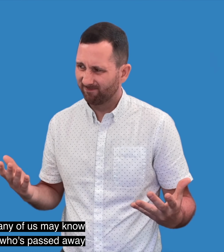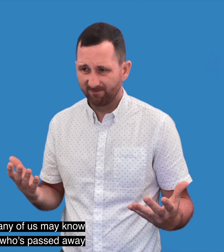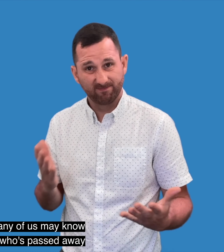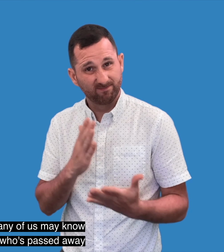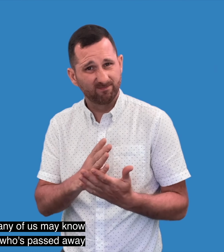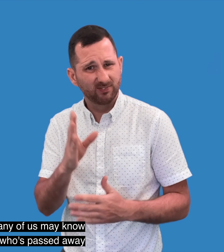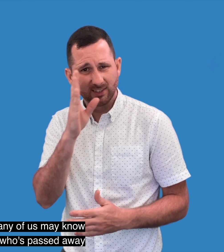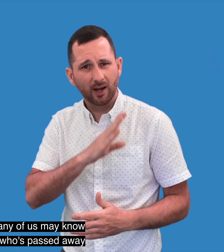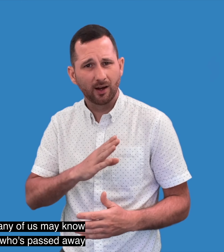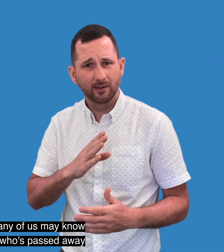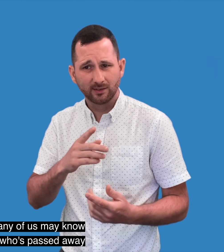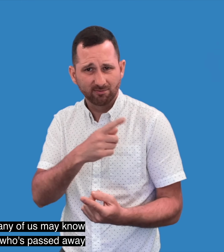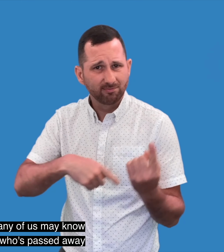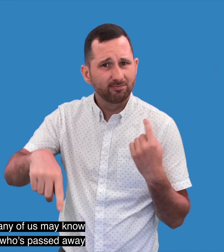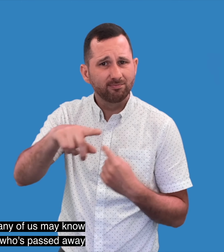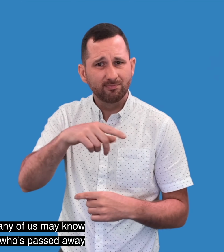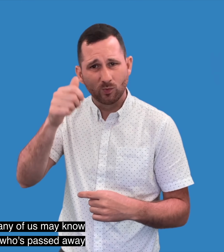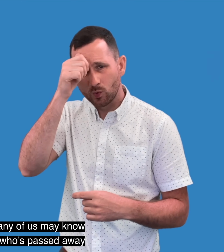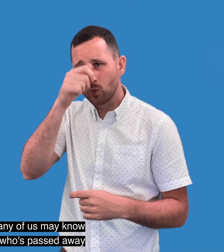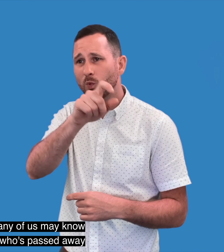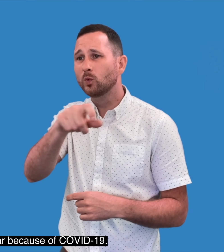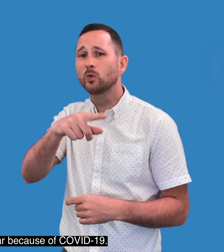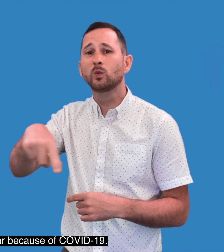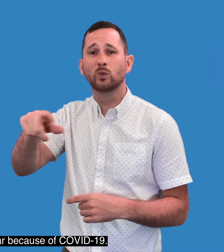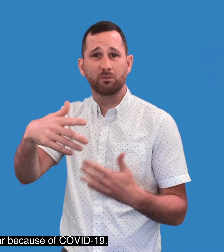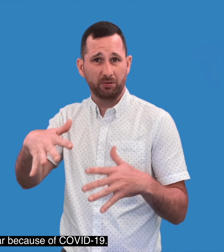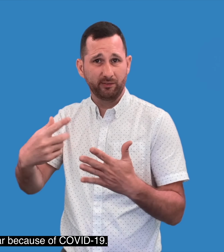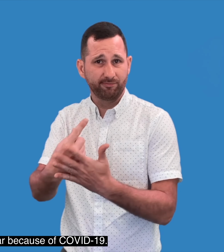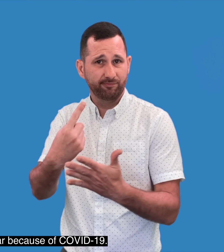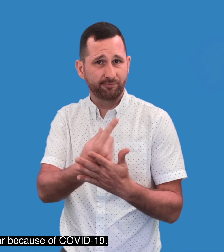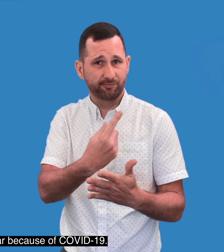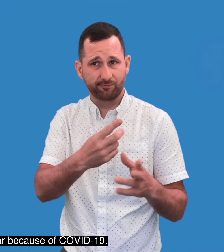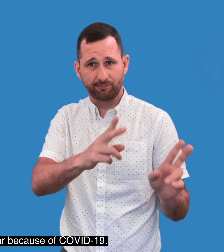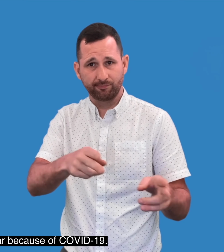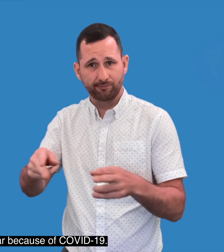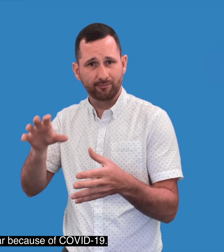Sadly, many of us have known someone who's passed away in the past year because of COVID-19.